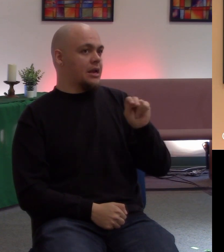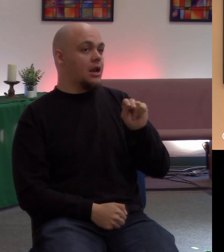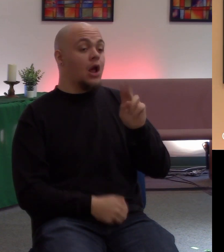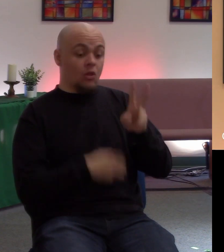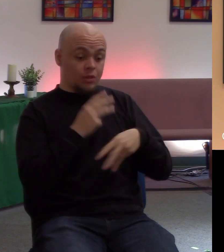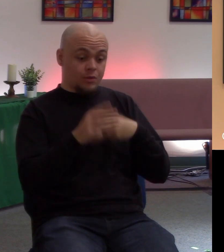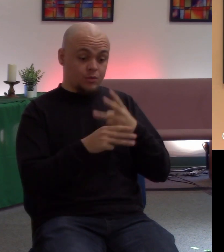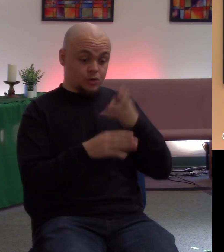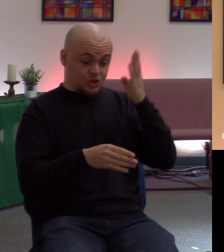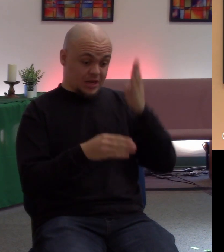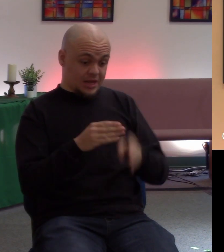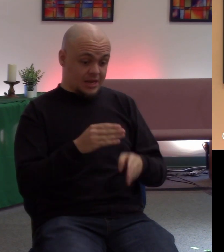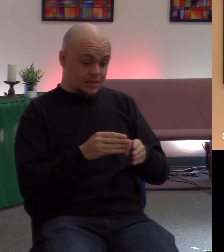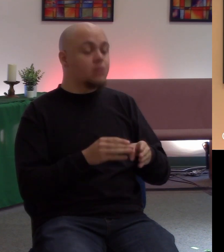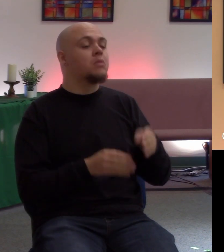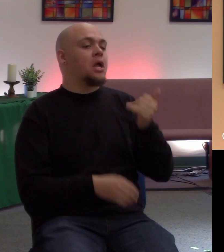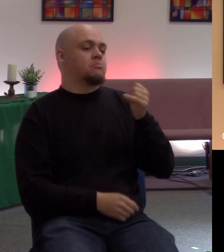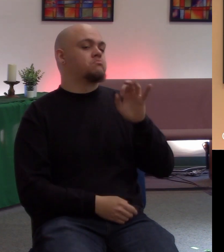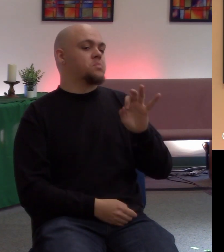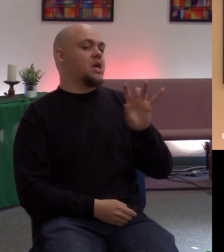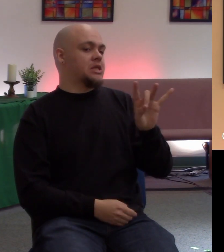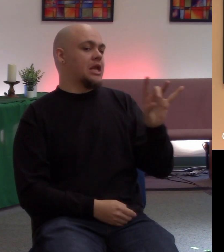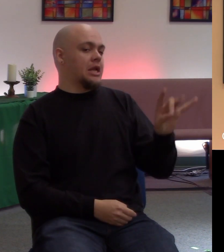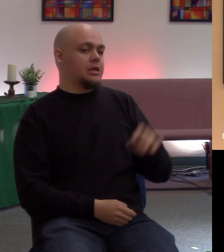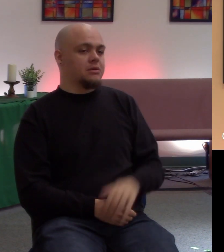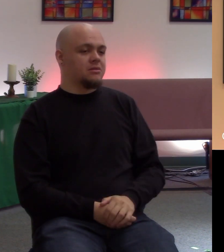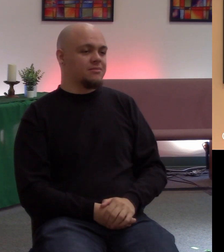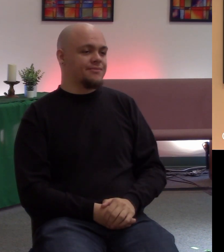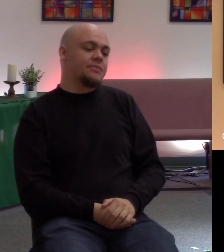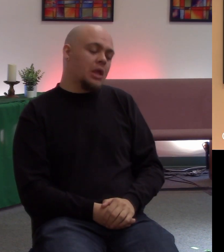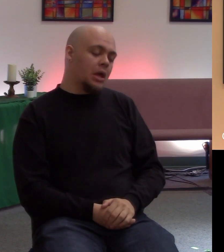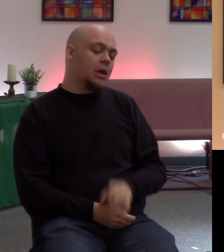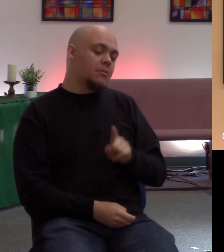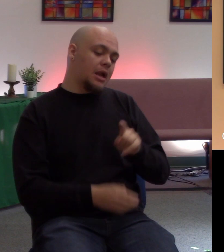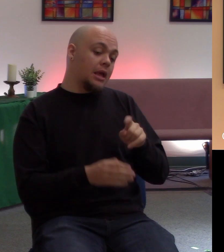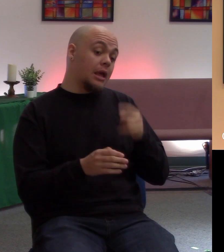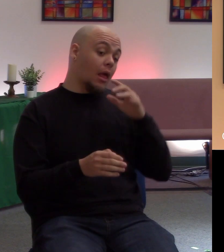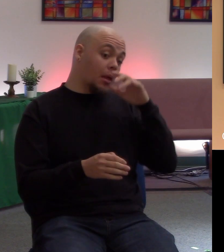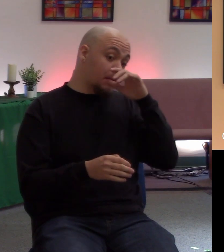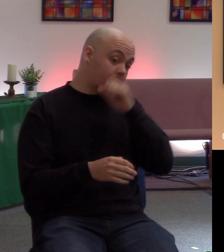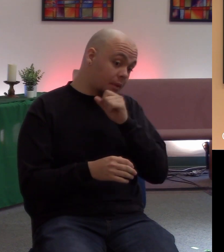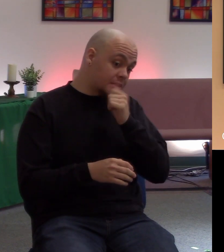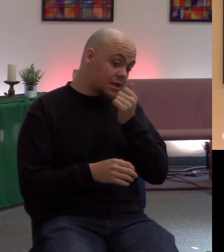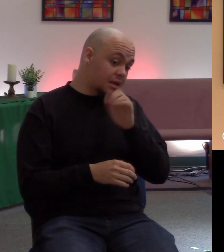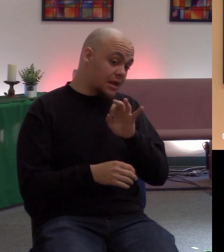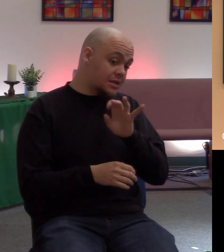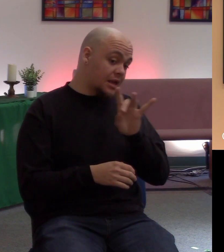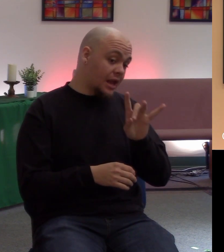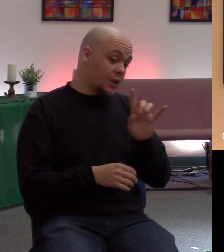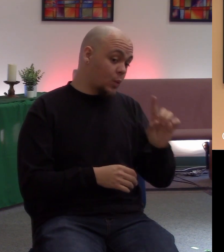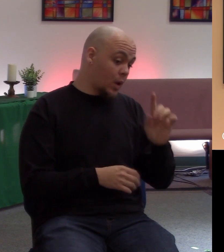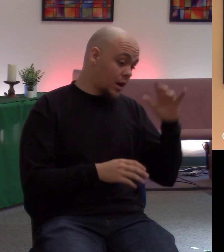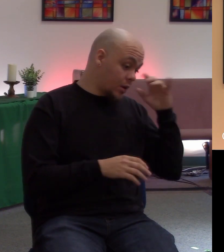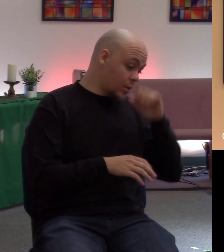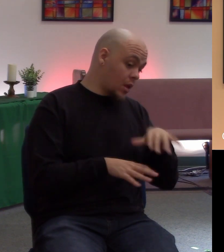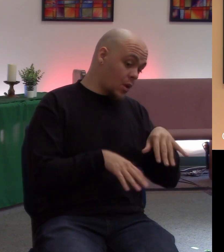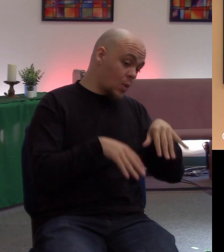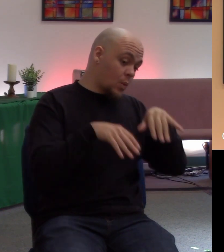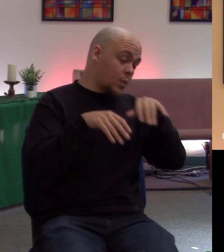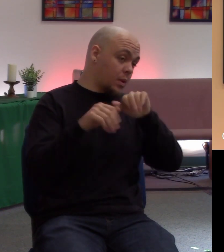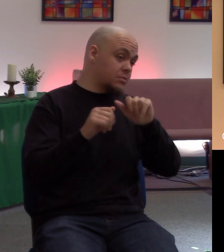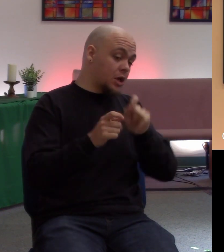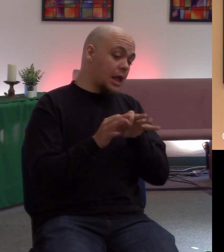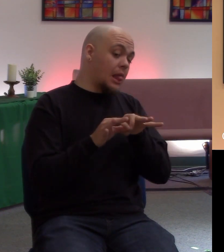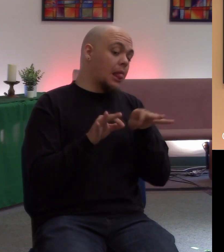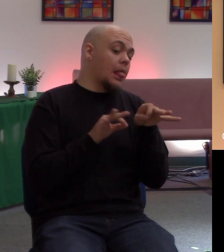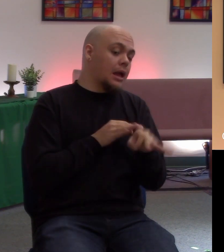over by 1988. That should be the end of it. Although he kind of moved, because he missed the 1981 rapture, he sort of moved the